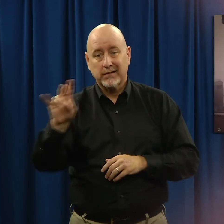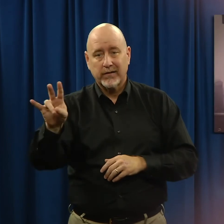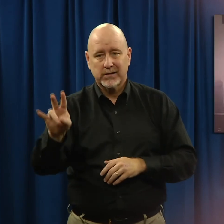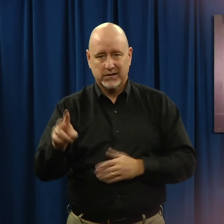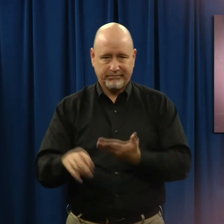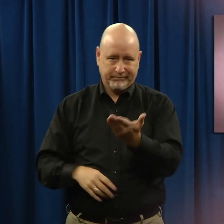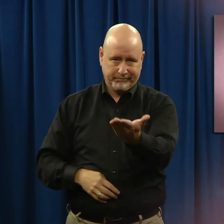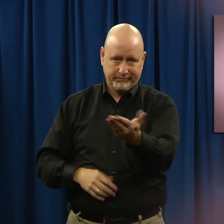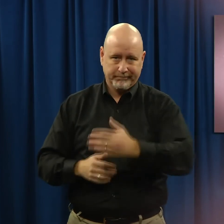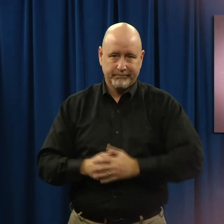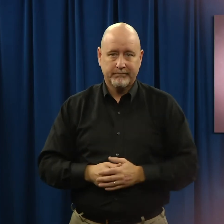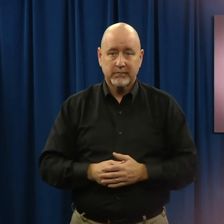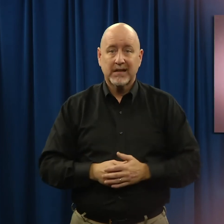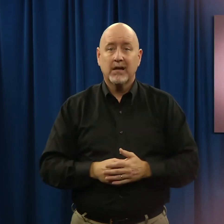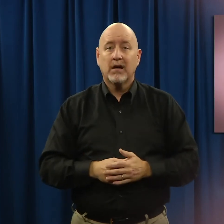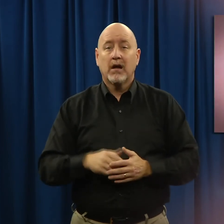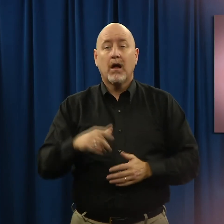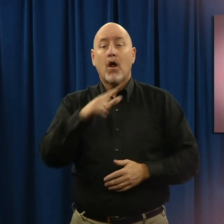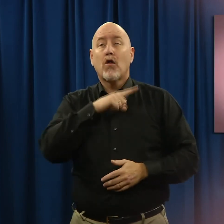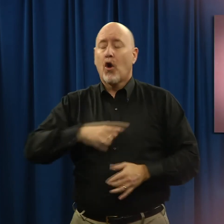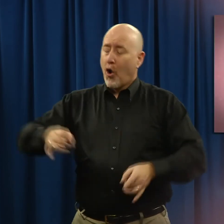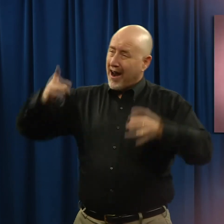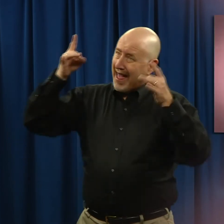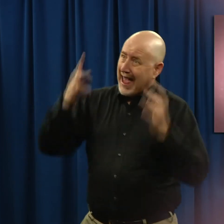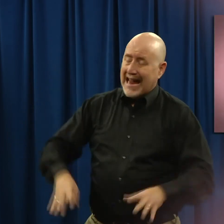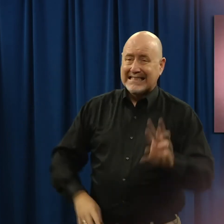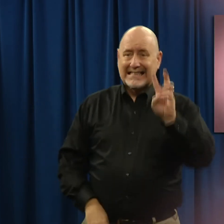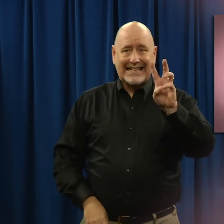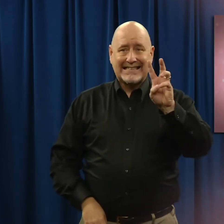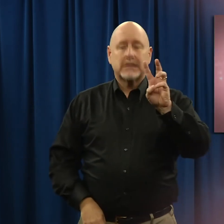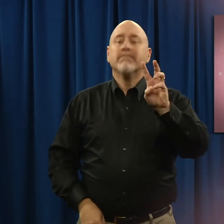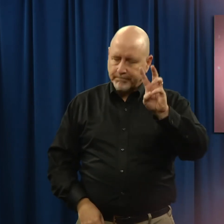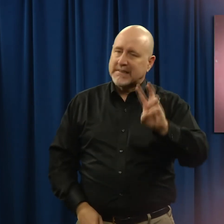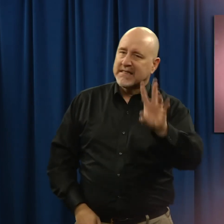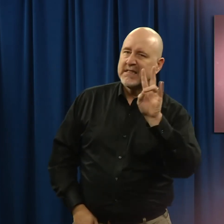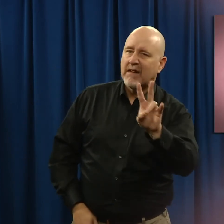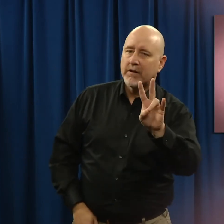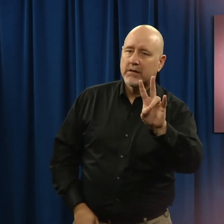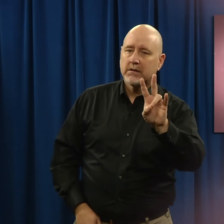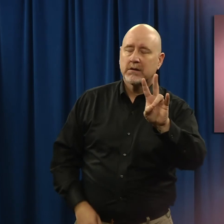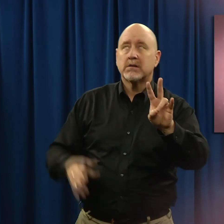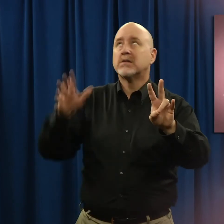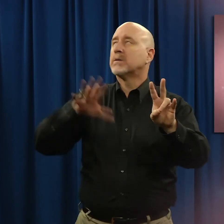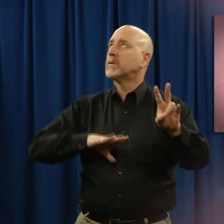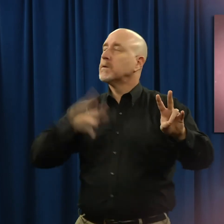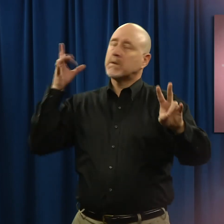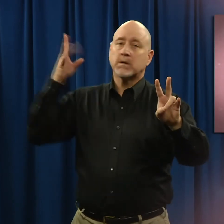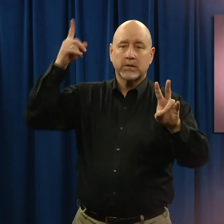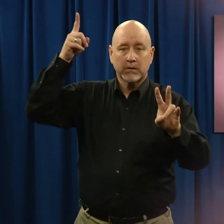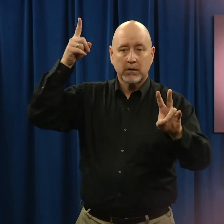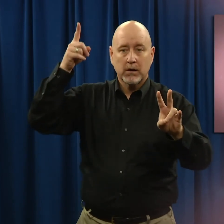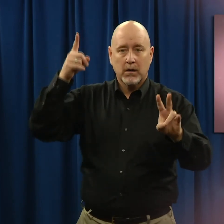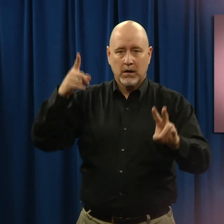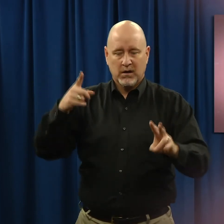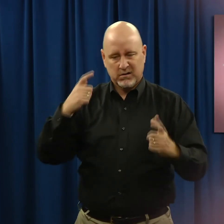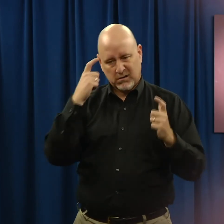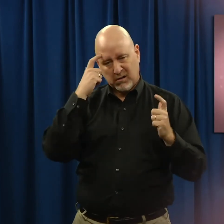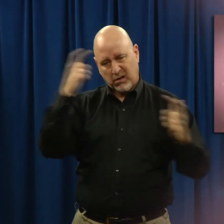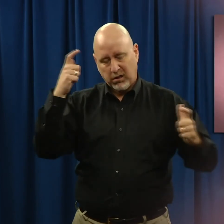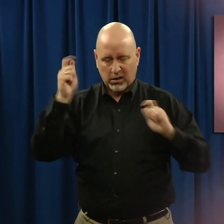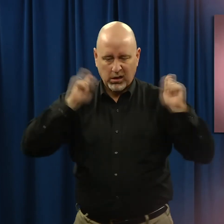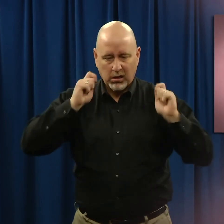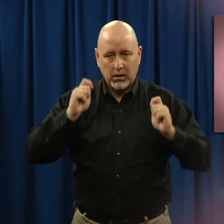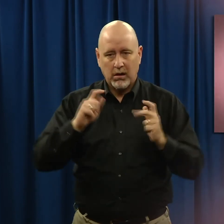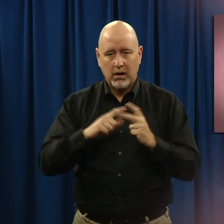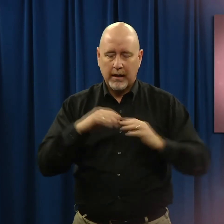17. "These 6 things doth the Lord hate, yea, 7 are an abomination unto Him: a proud look,